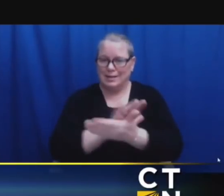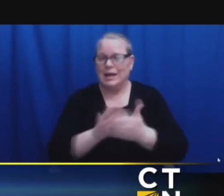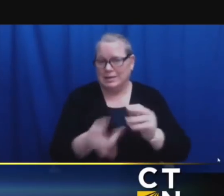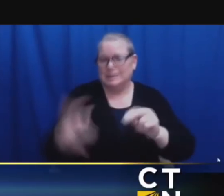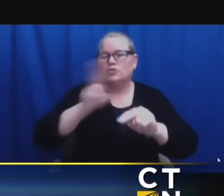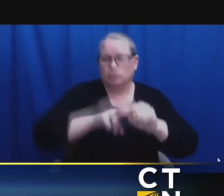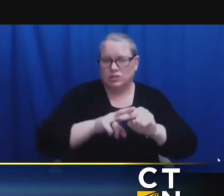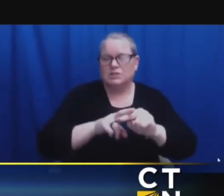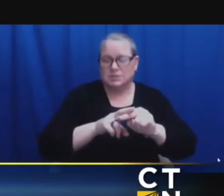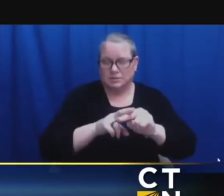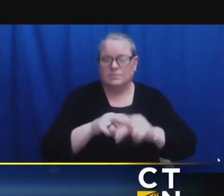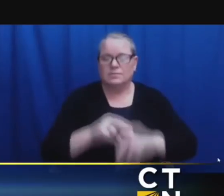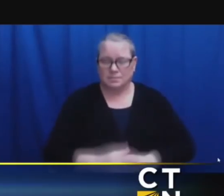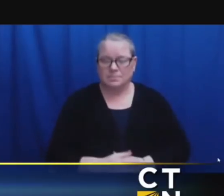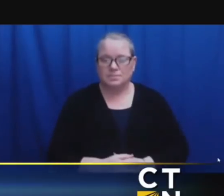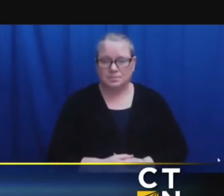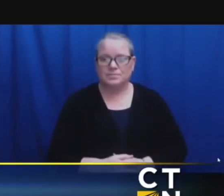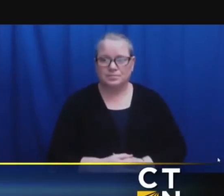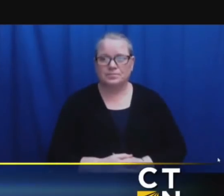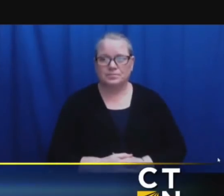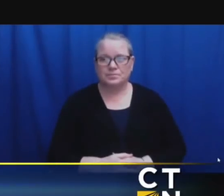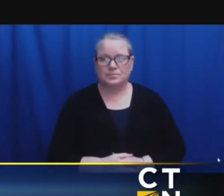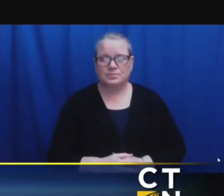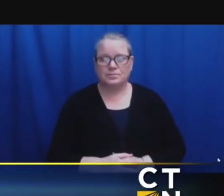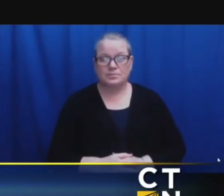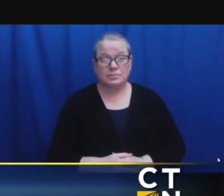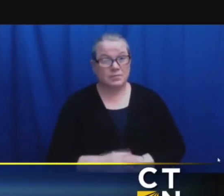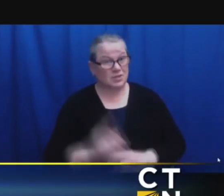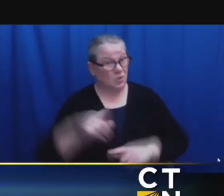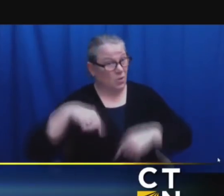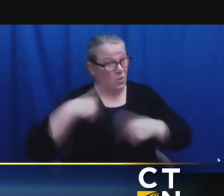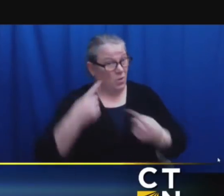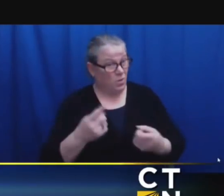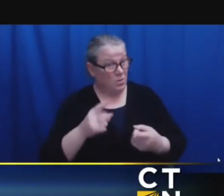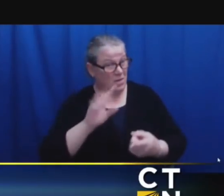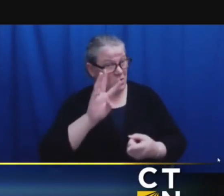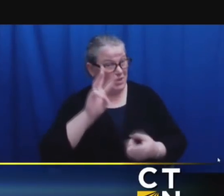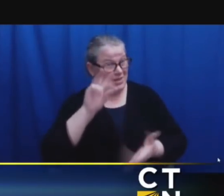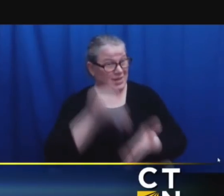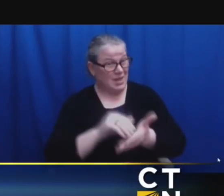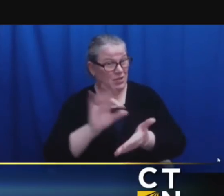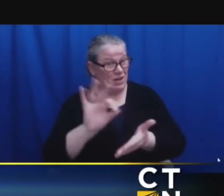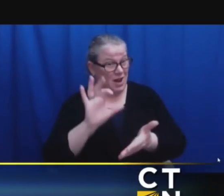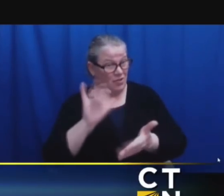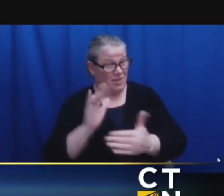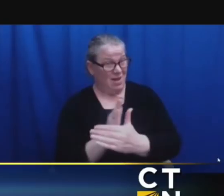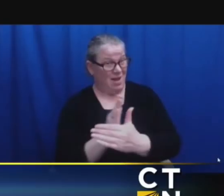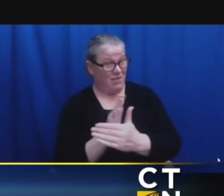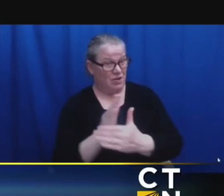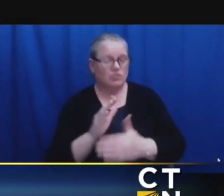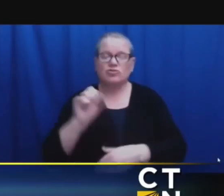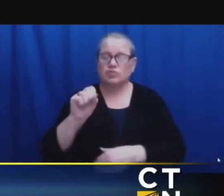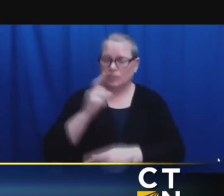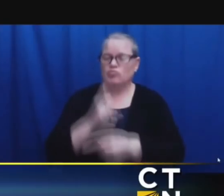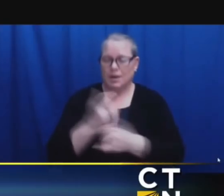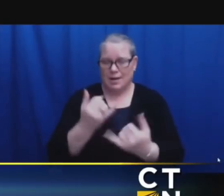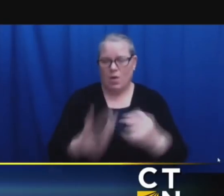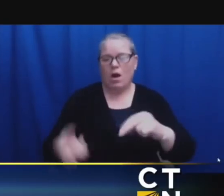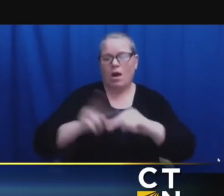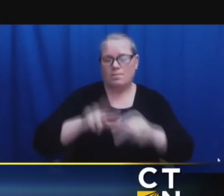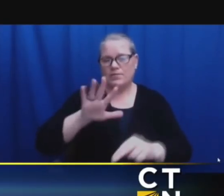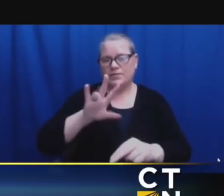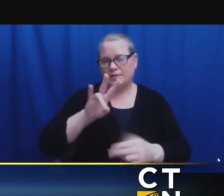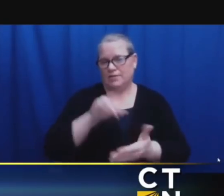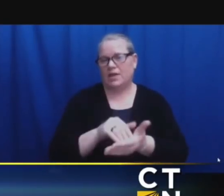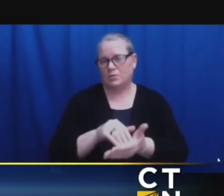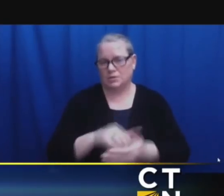over the last couple of weeks. Okay, so it's been about, what, 46.9? That's been the average? That's right. Wasn't it? Yeah. In that Okay, range, thank yeah. you very much.